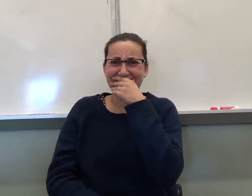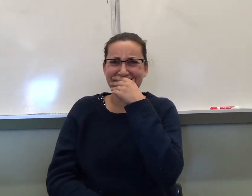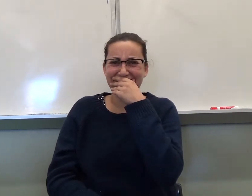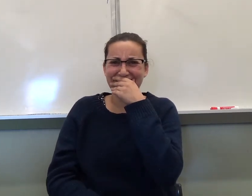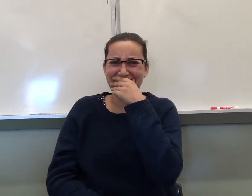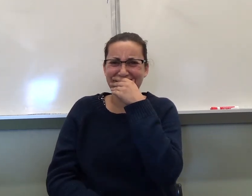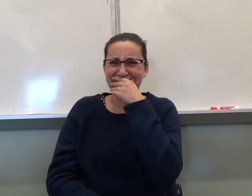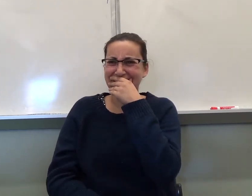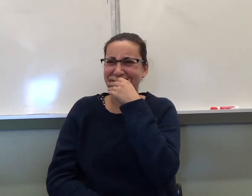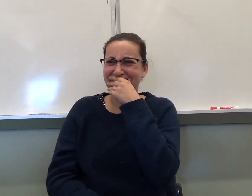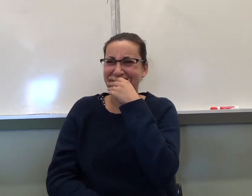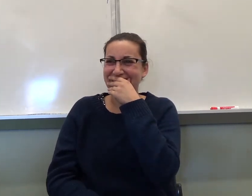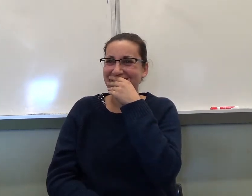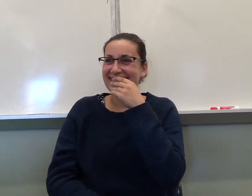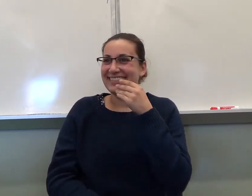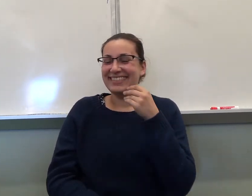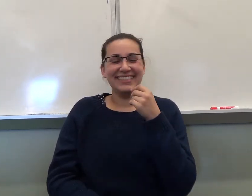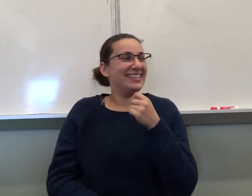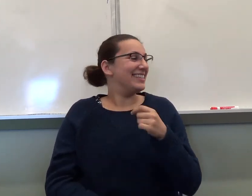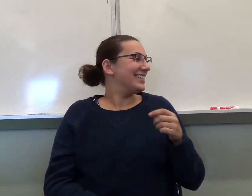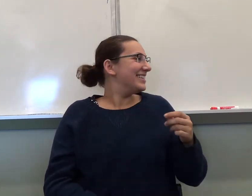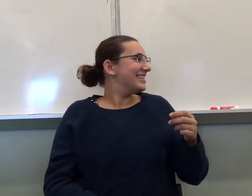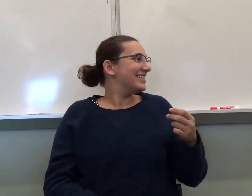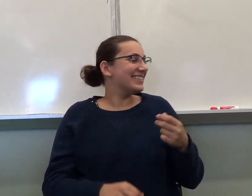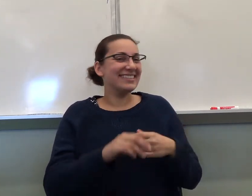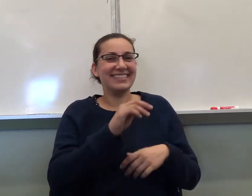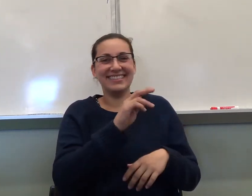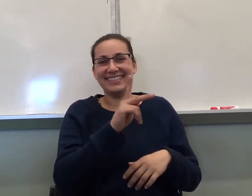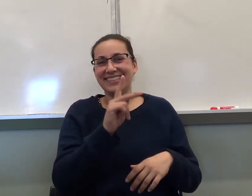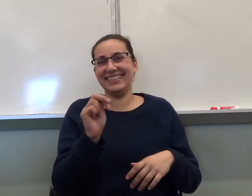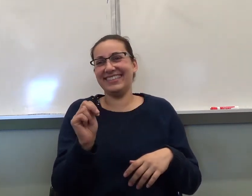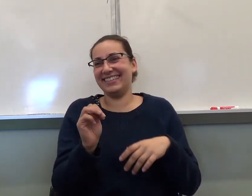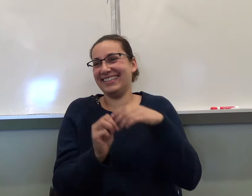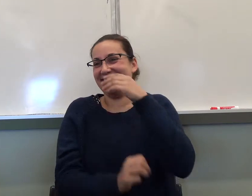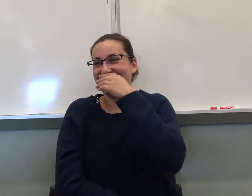hour and they also had kilometers per hour? Yeah. And everyone said, take that off.